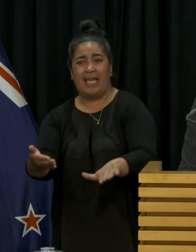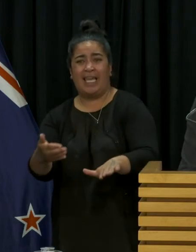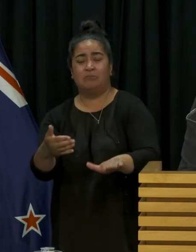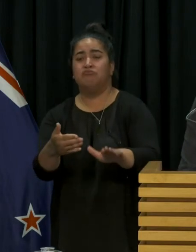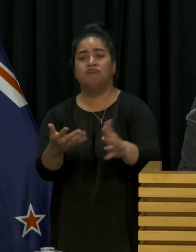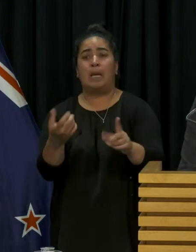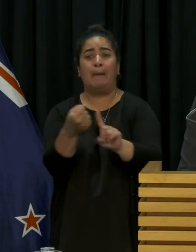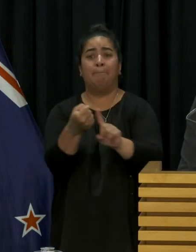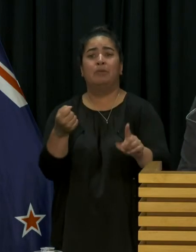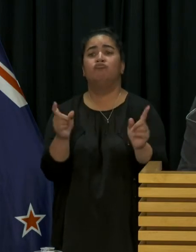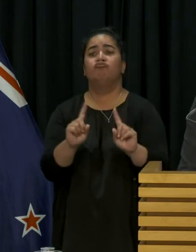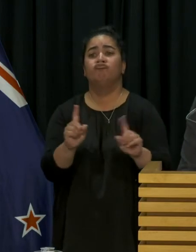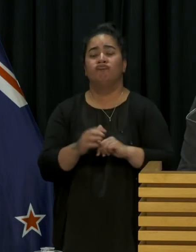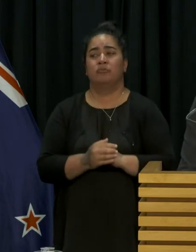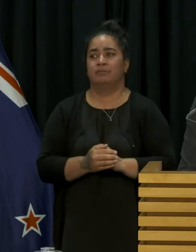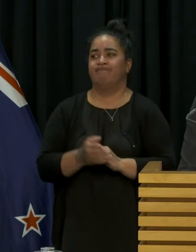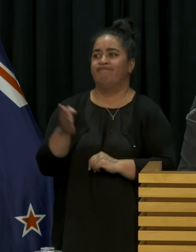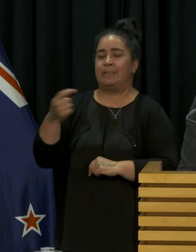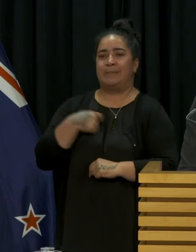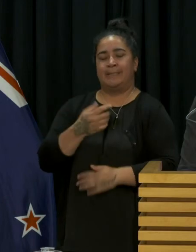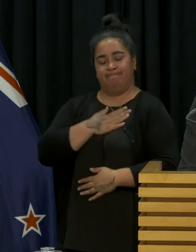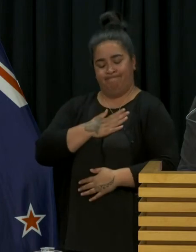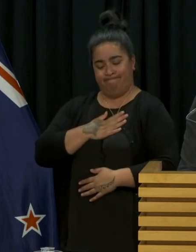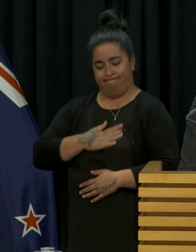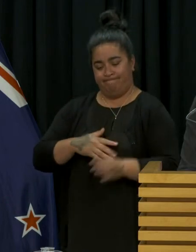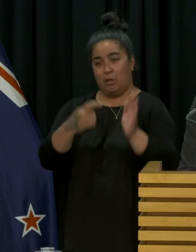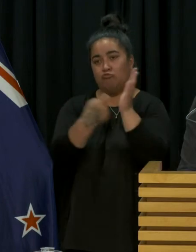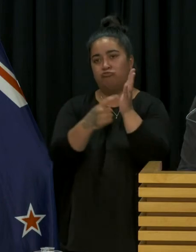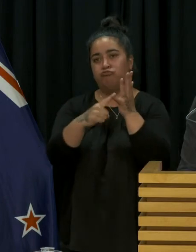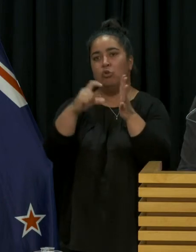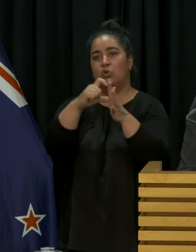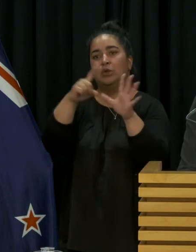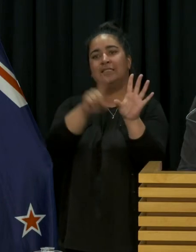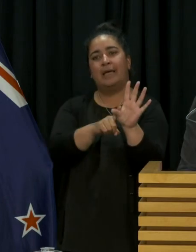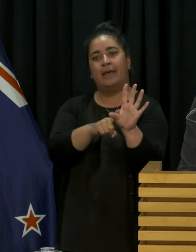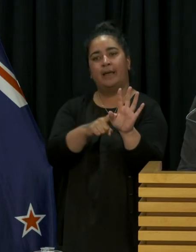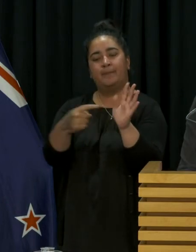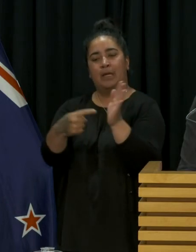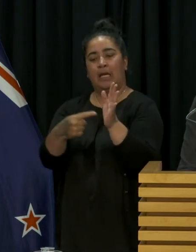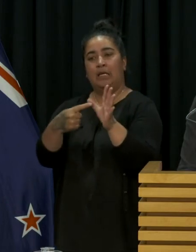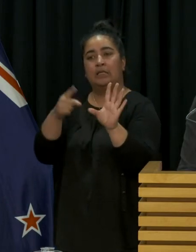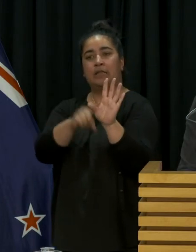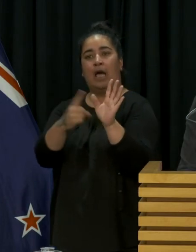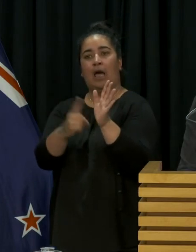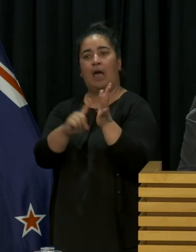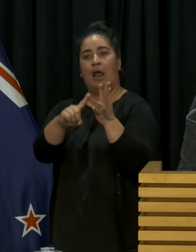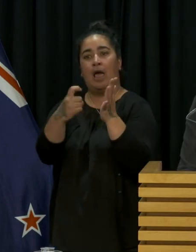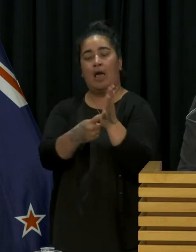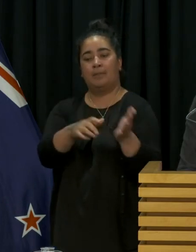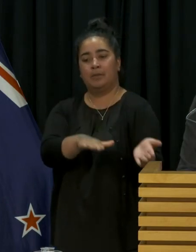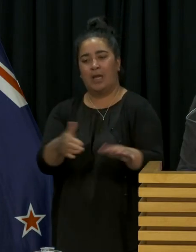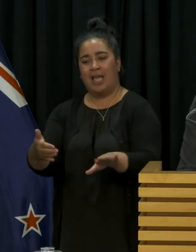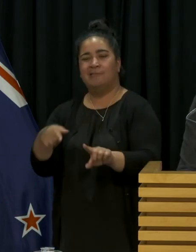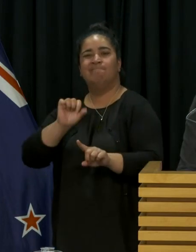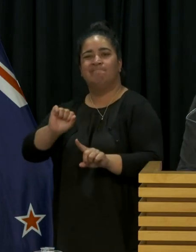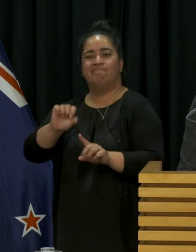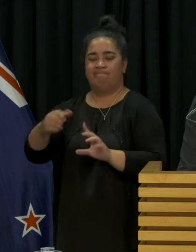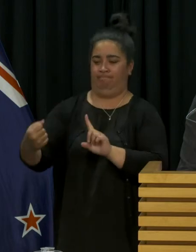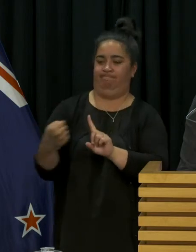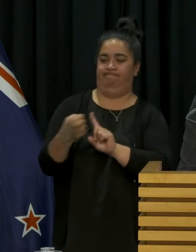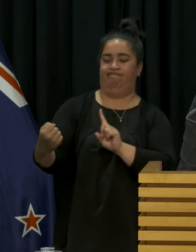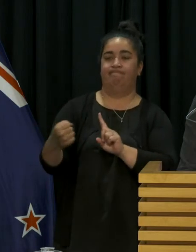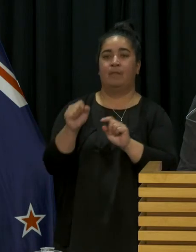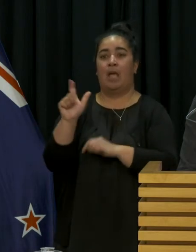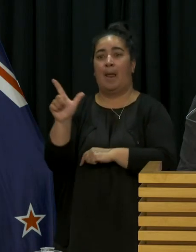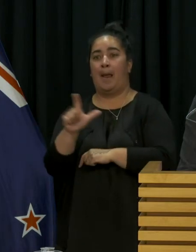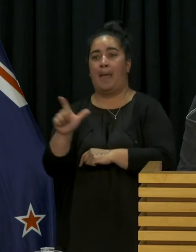of Rudy Taylor this morning. Rudy's impact on the Labour Party, it's quite